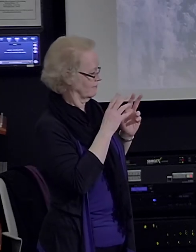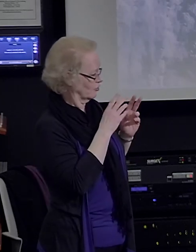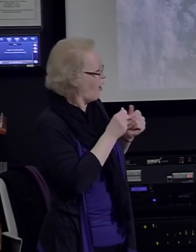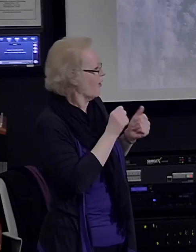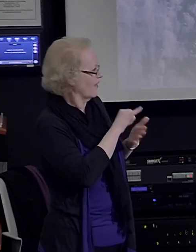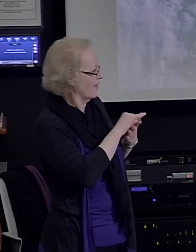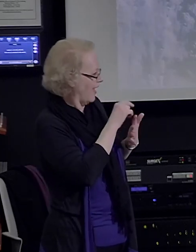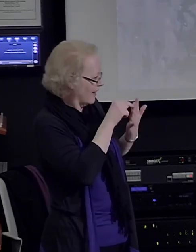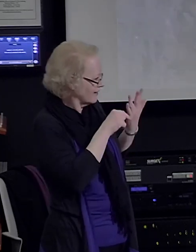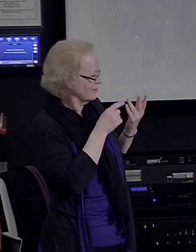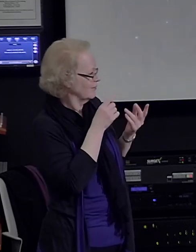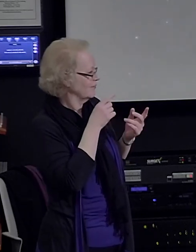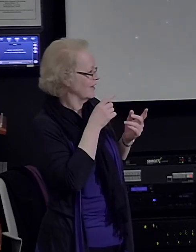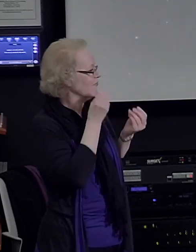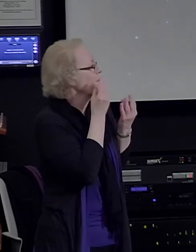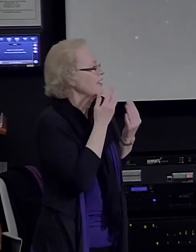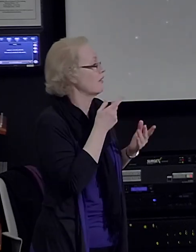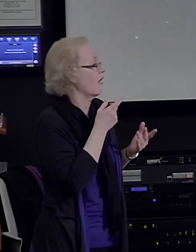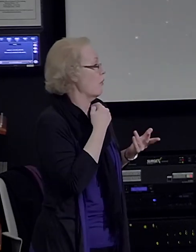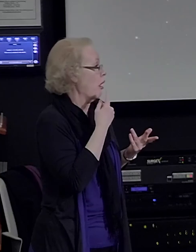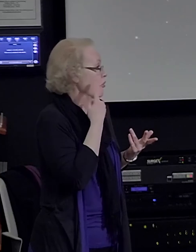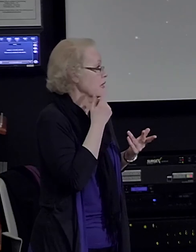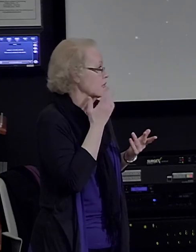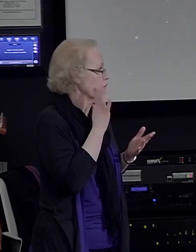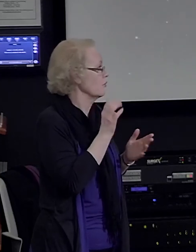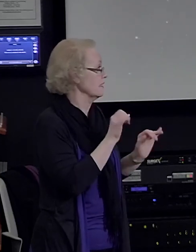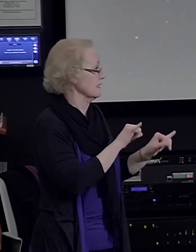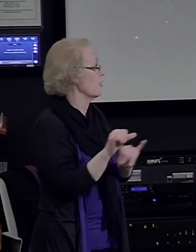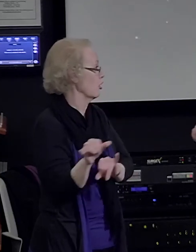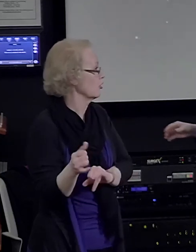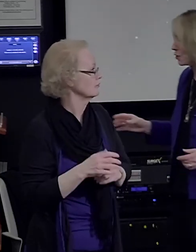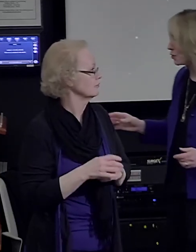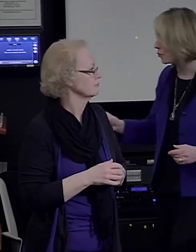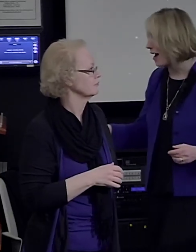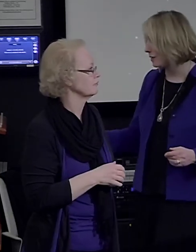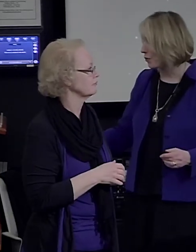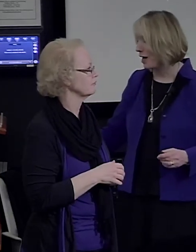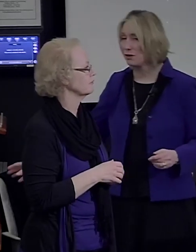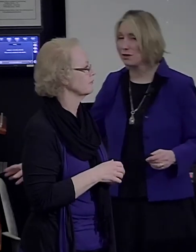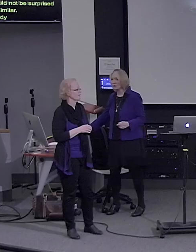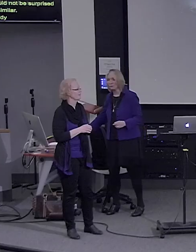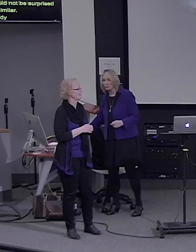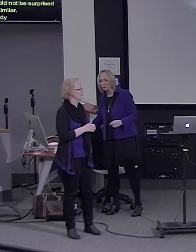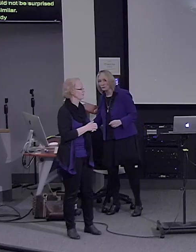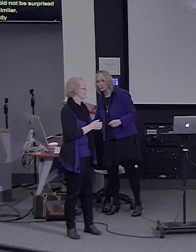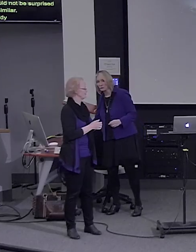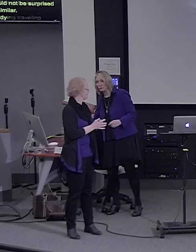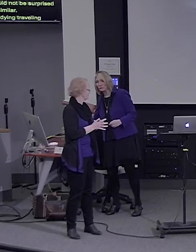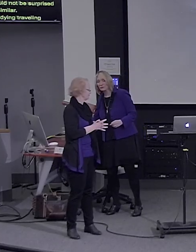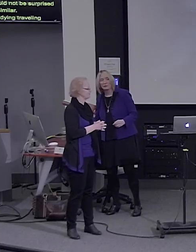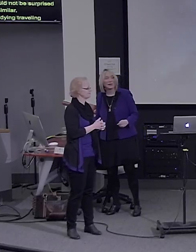if they're very similar we're also studying we're also studying traveling waves